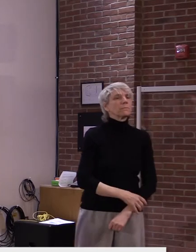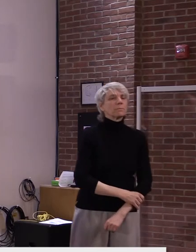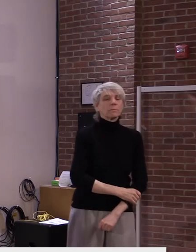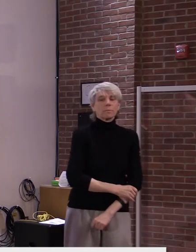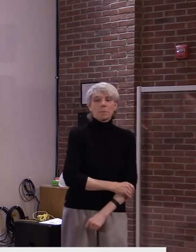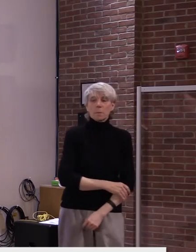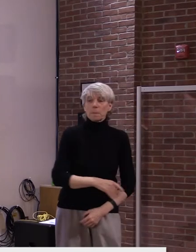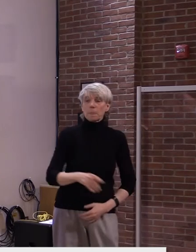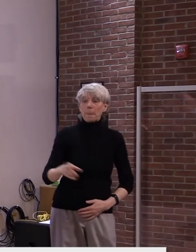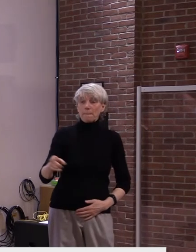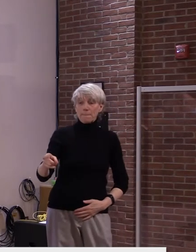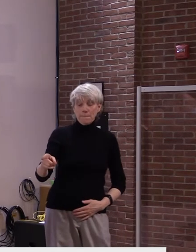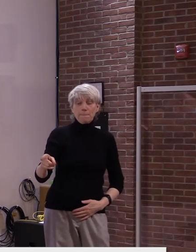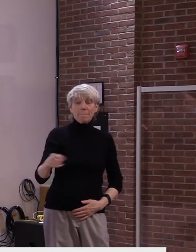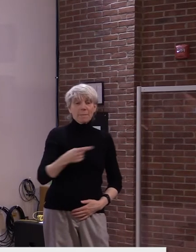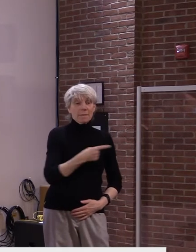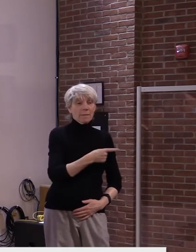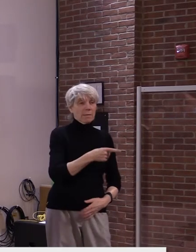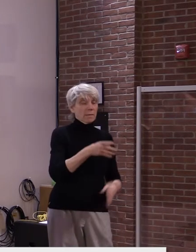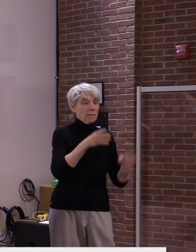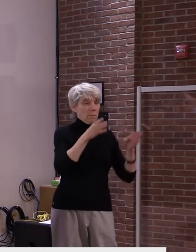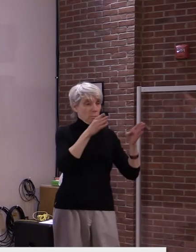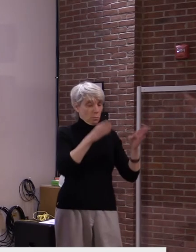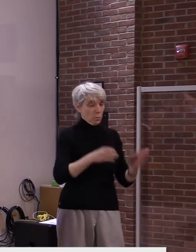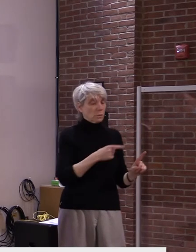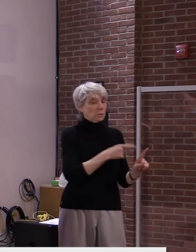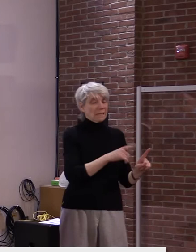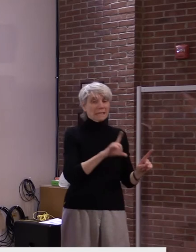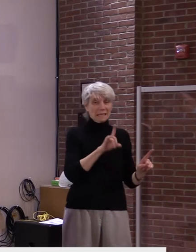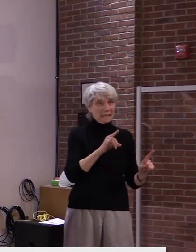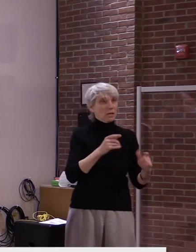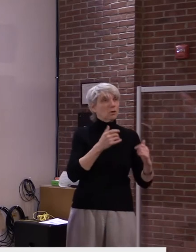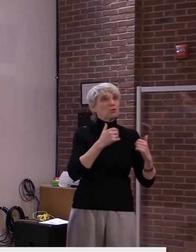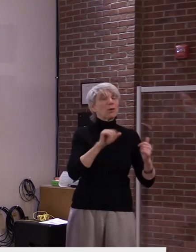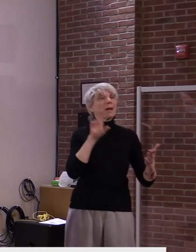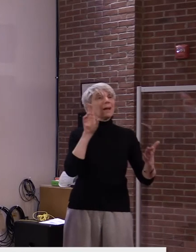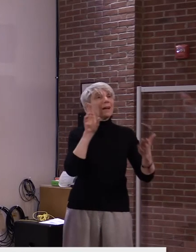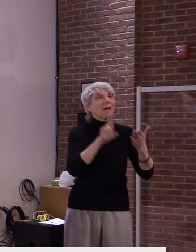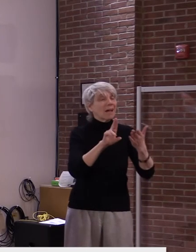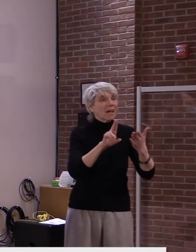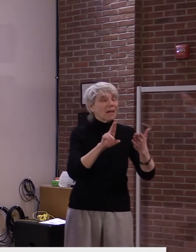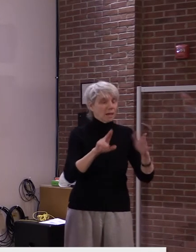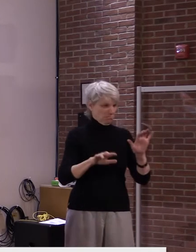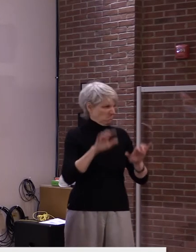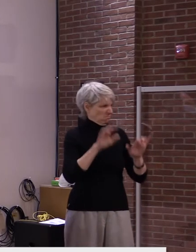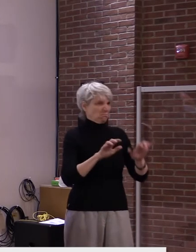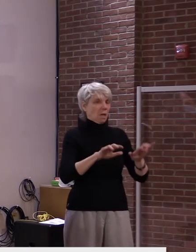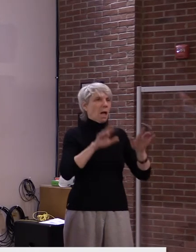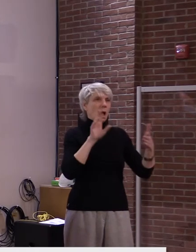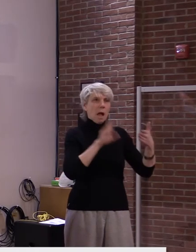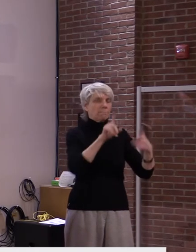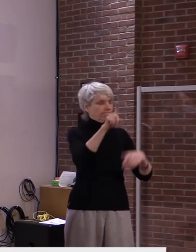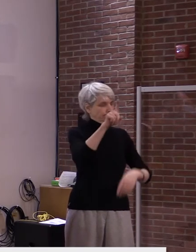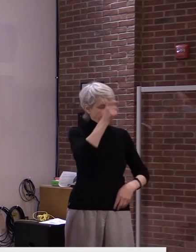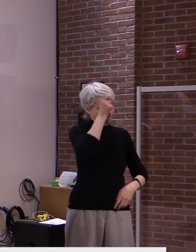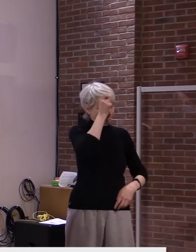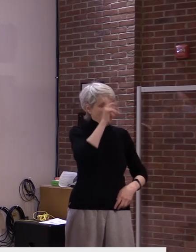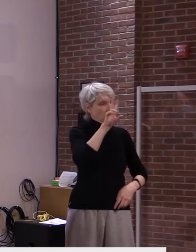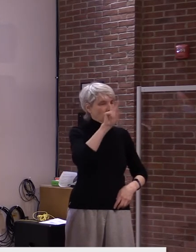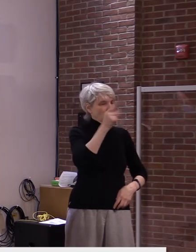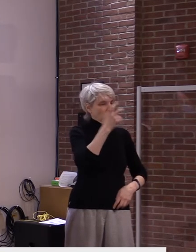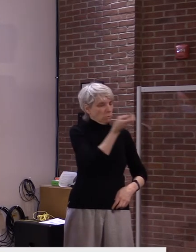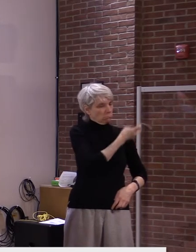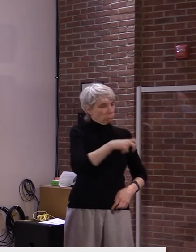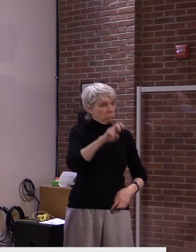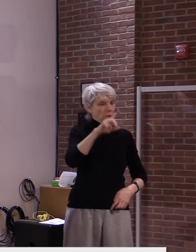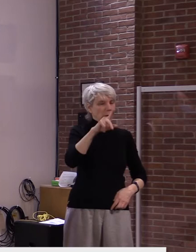So they told us that they actually received a response from when they tried to sign up, and it said, given the state of Vermont's shift to the next phase of